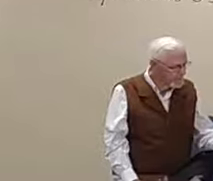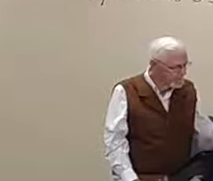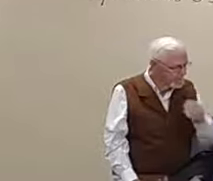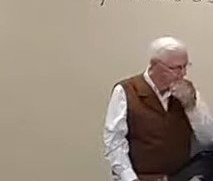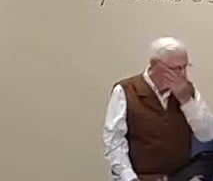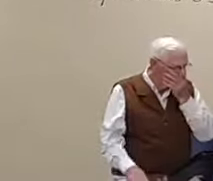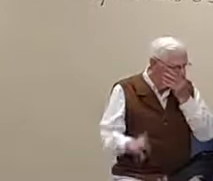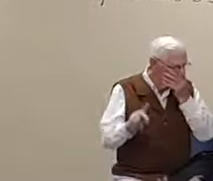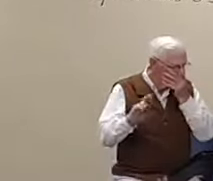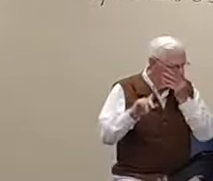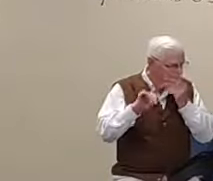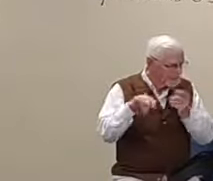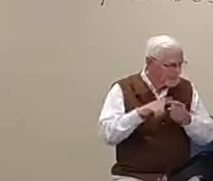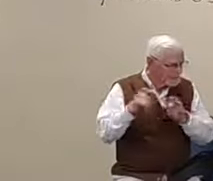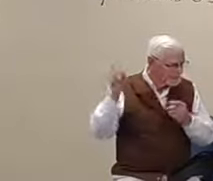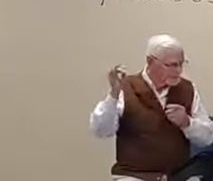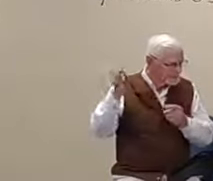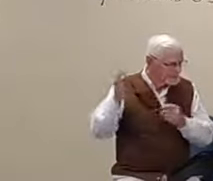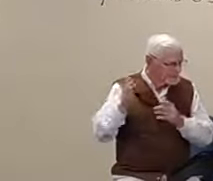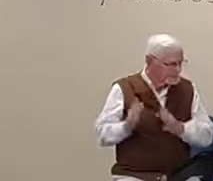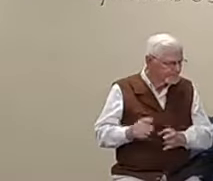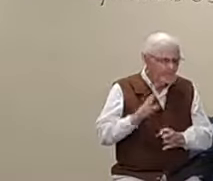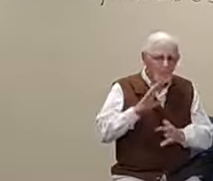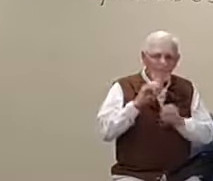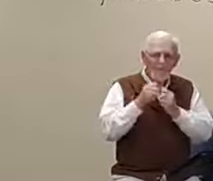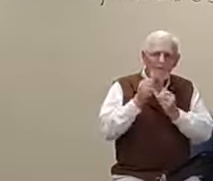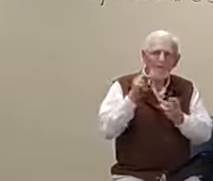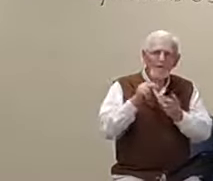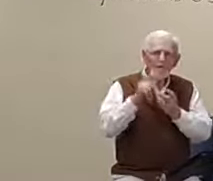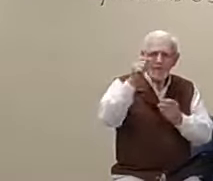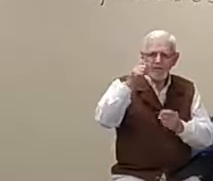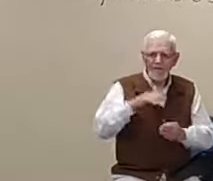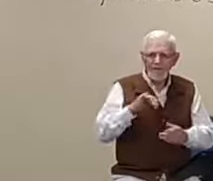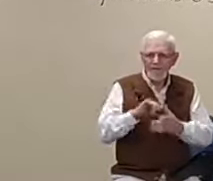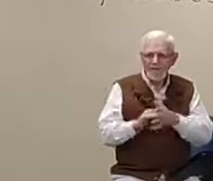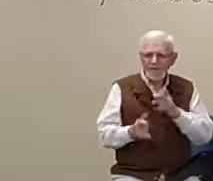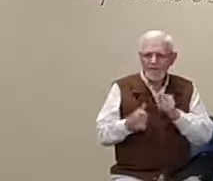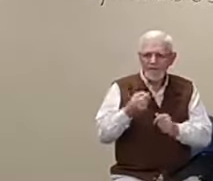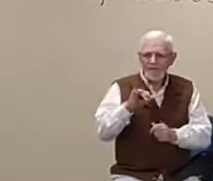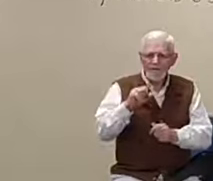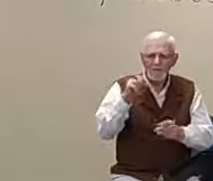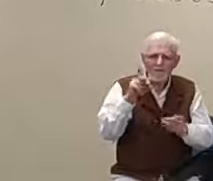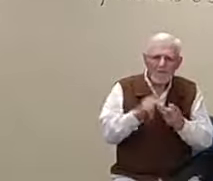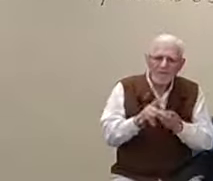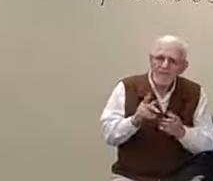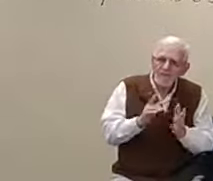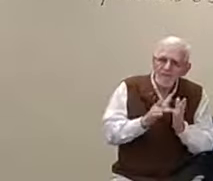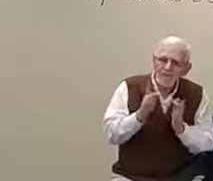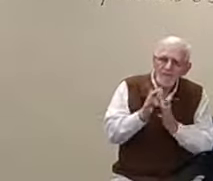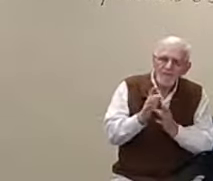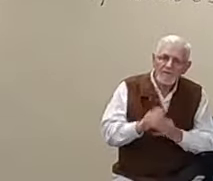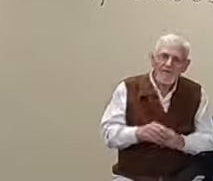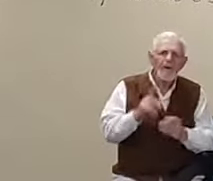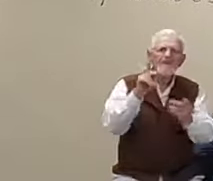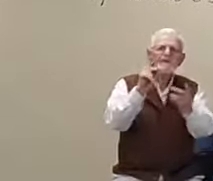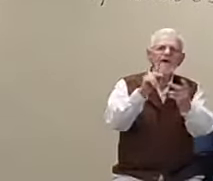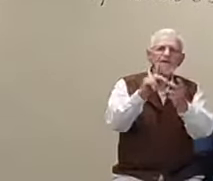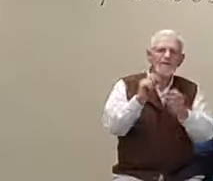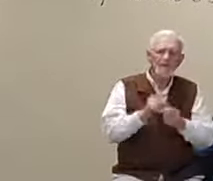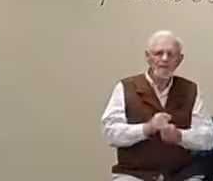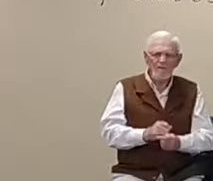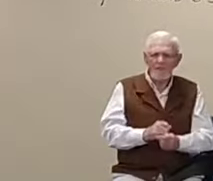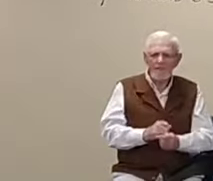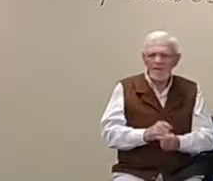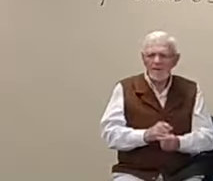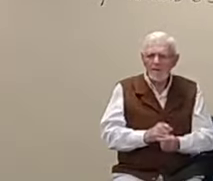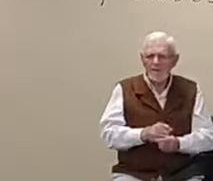Paul, when he preached, he talked about that perfect man, when that which is perfect is come. Of course, it's Jesus Christ, but he's talking about perfection. And